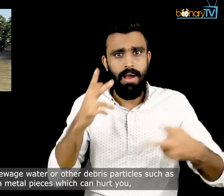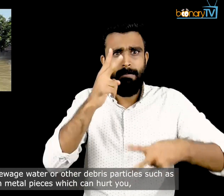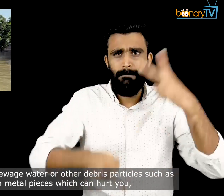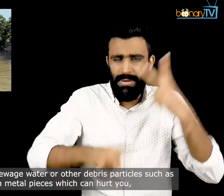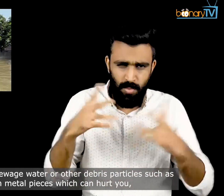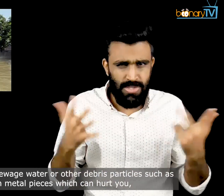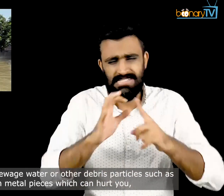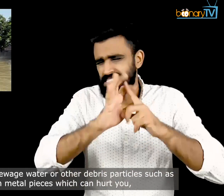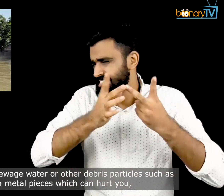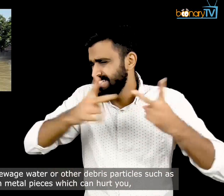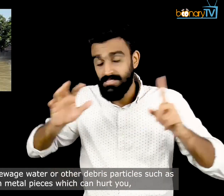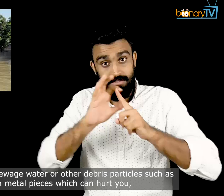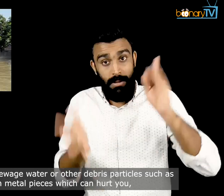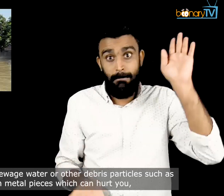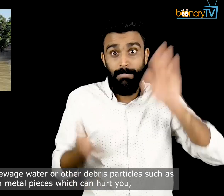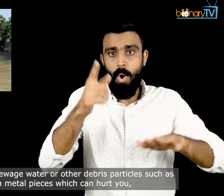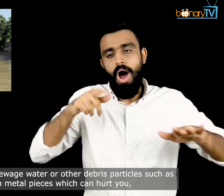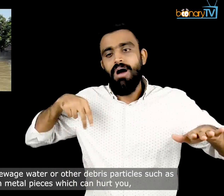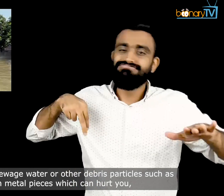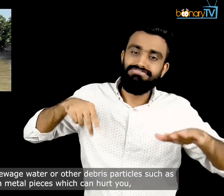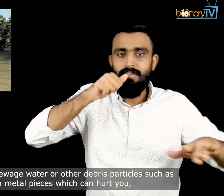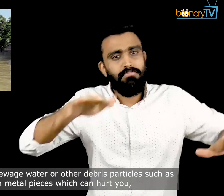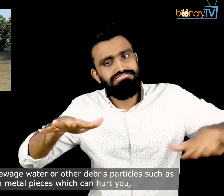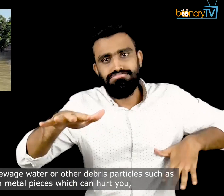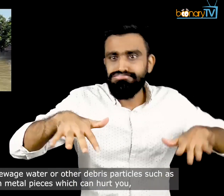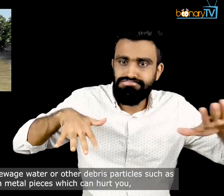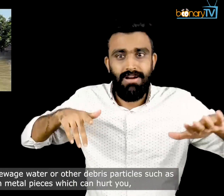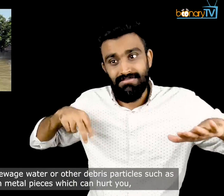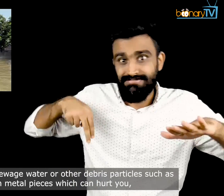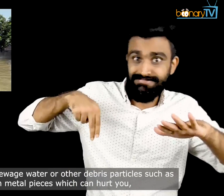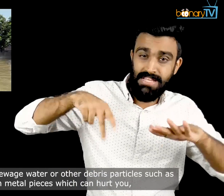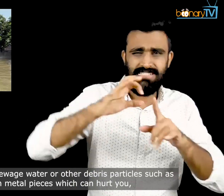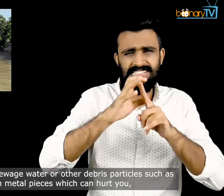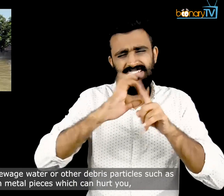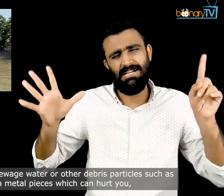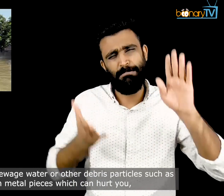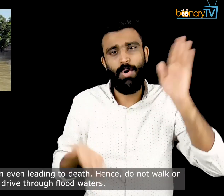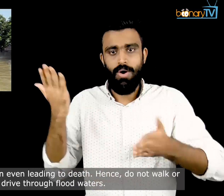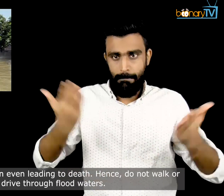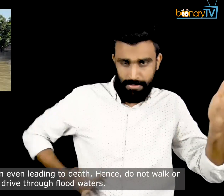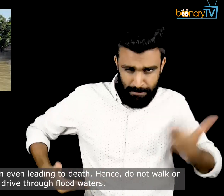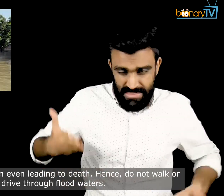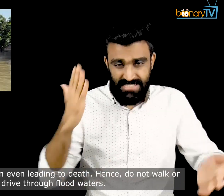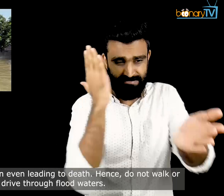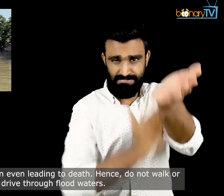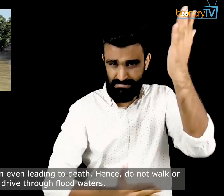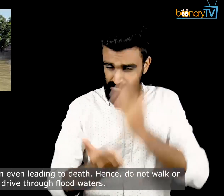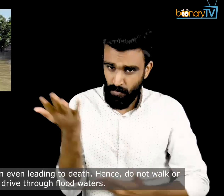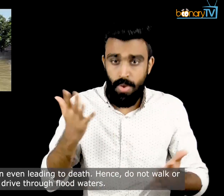debris particles such as broken metal pieces which can hurt you, causing an infection,